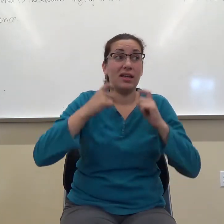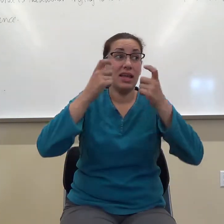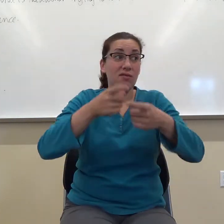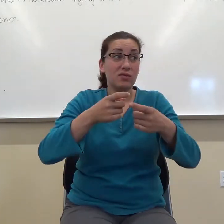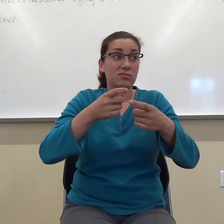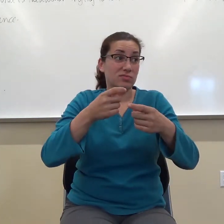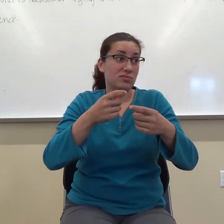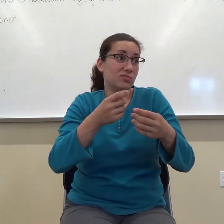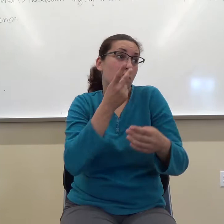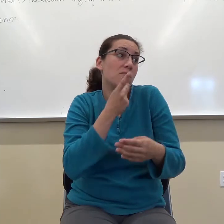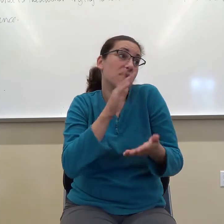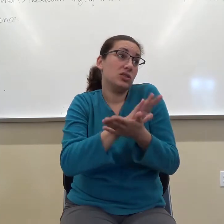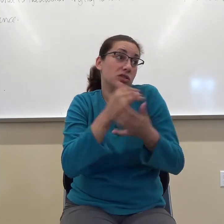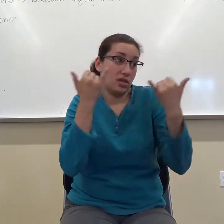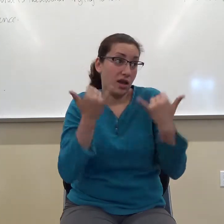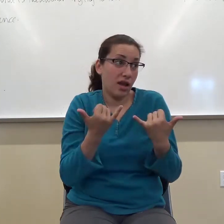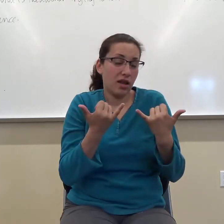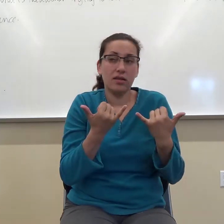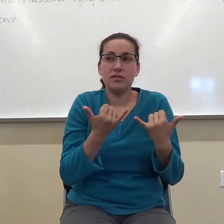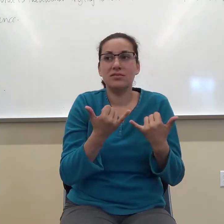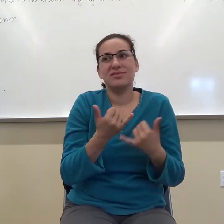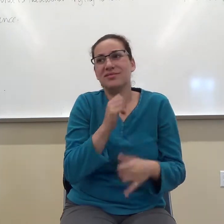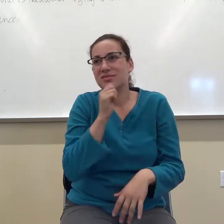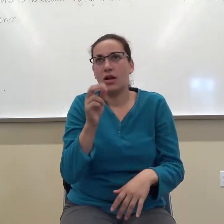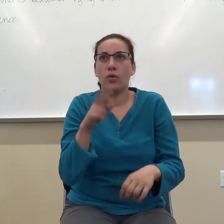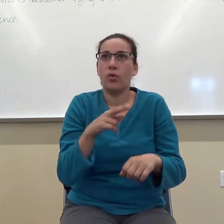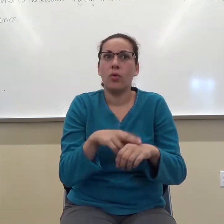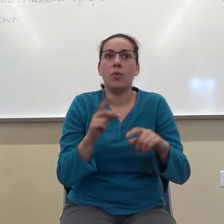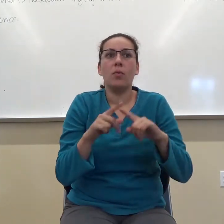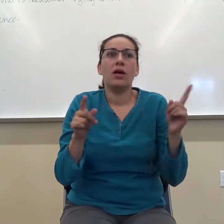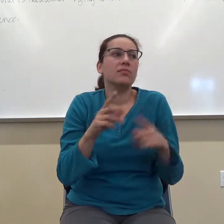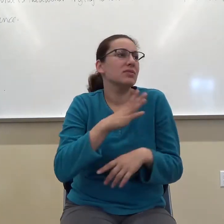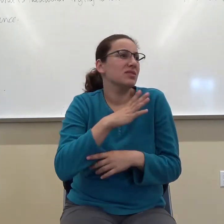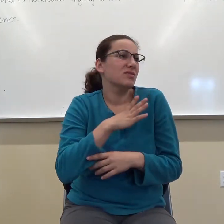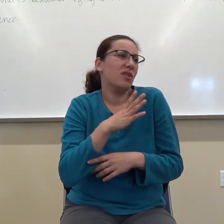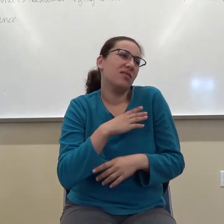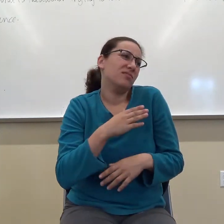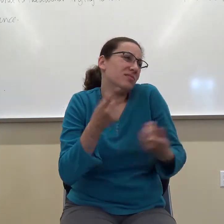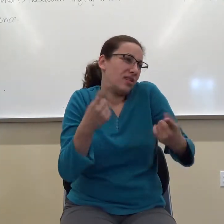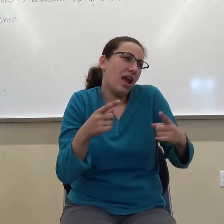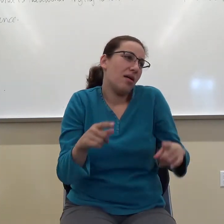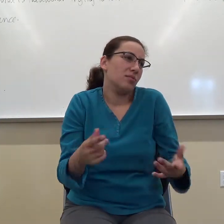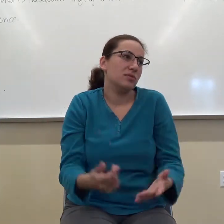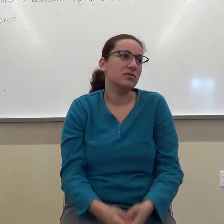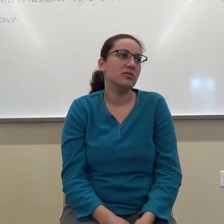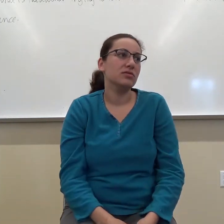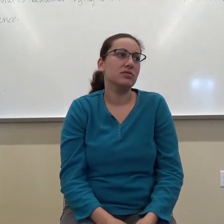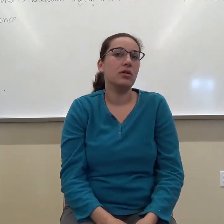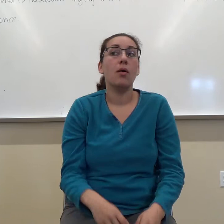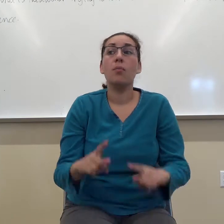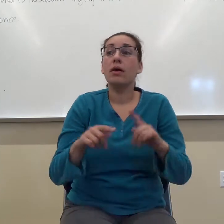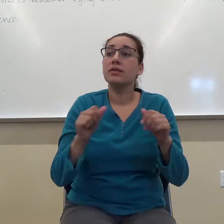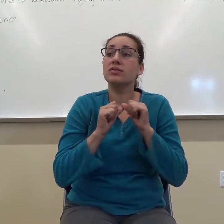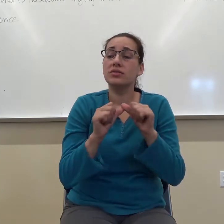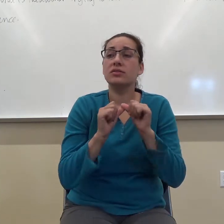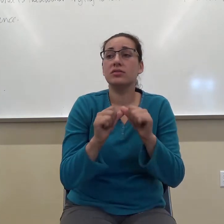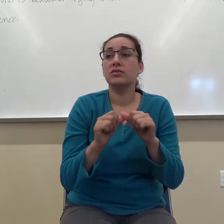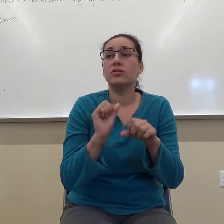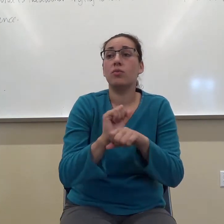for some reason, this is a tough hurdle to get over, okay? So what your